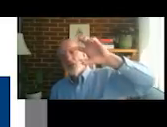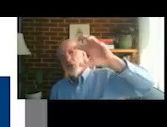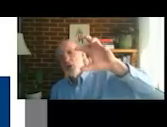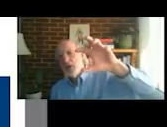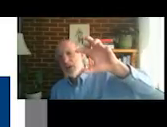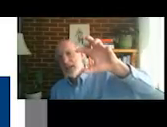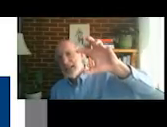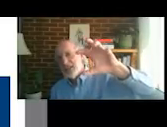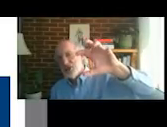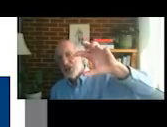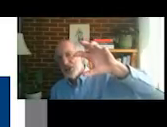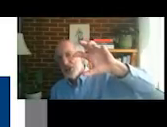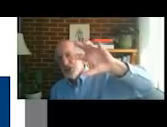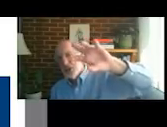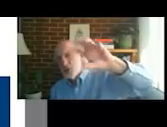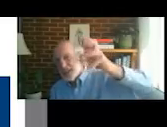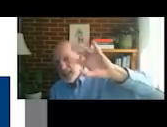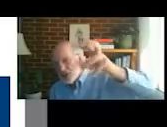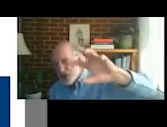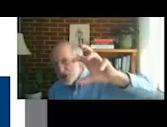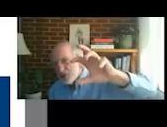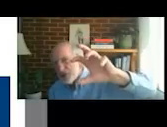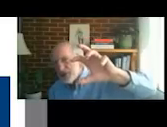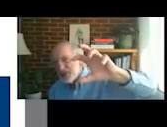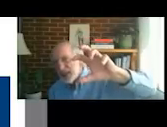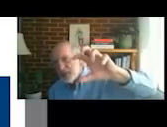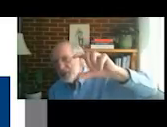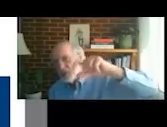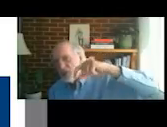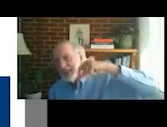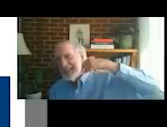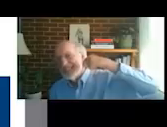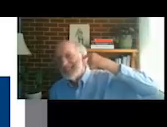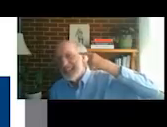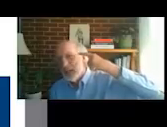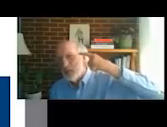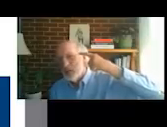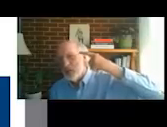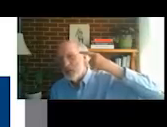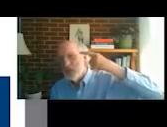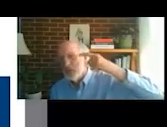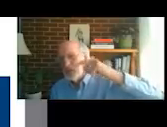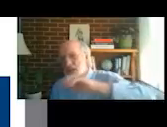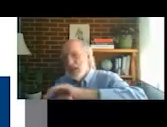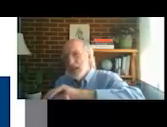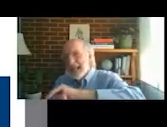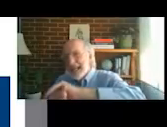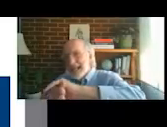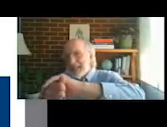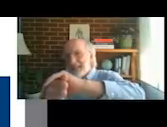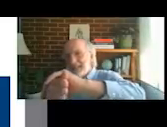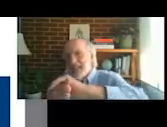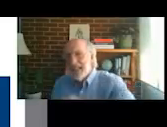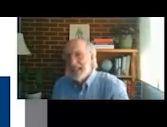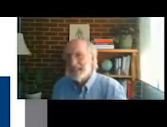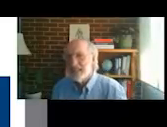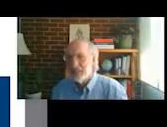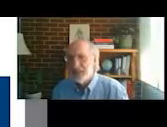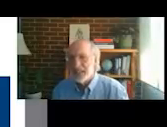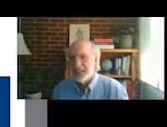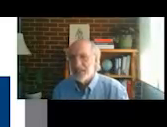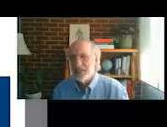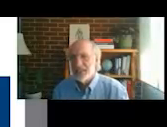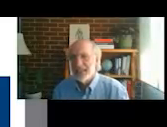allows a correlation, a relationship to develop between the sound of the word and the sign